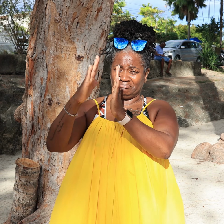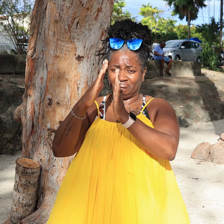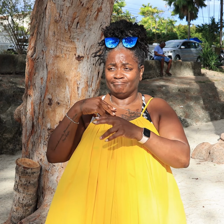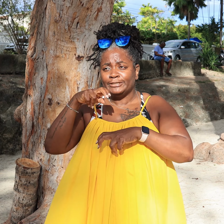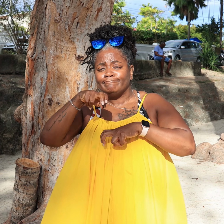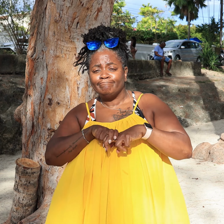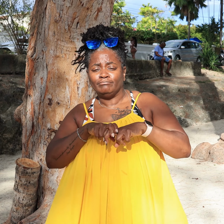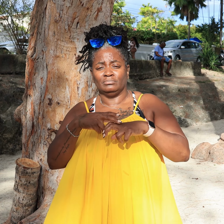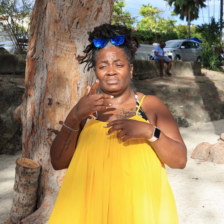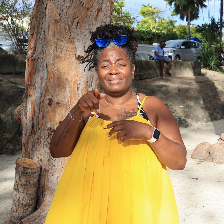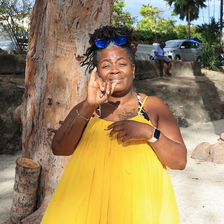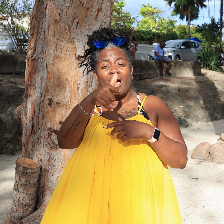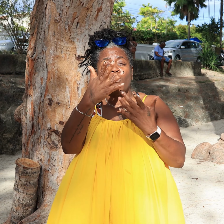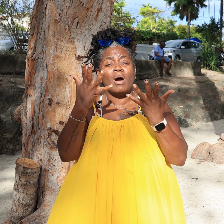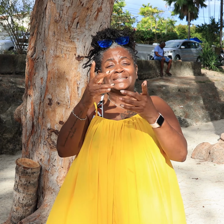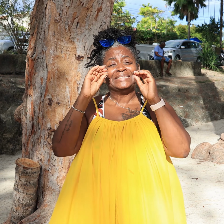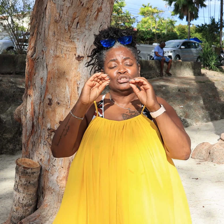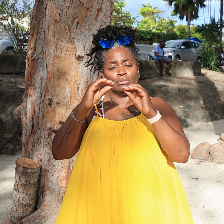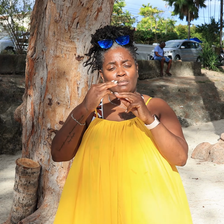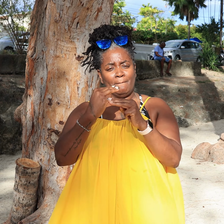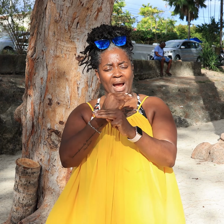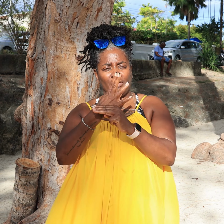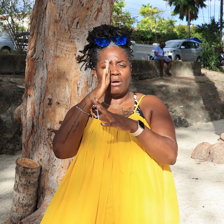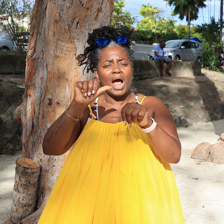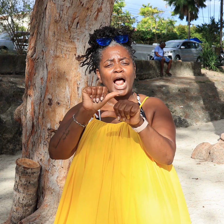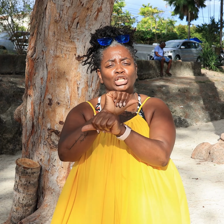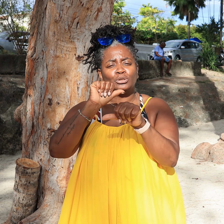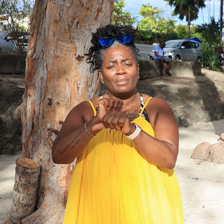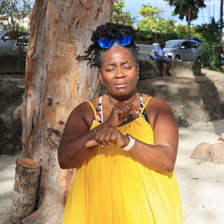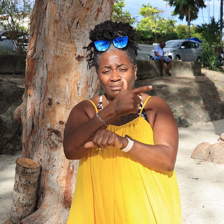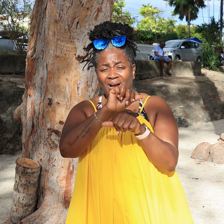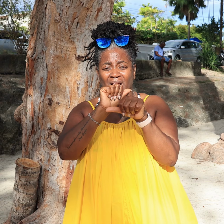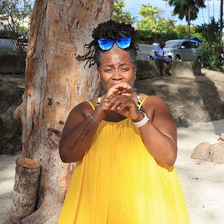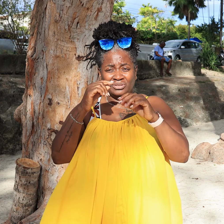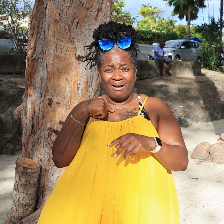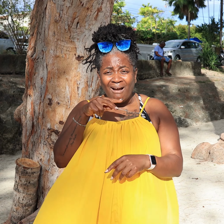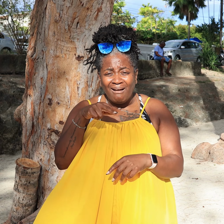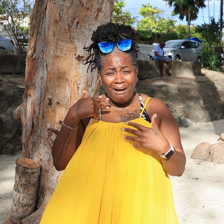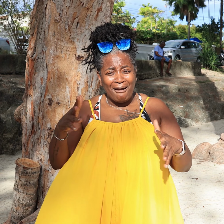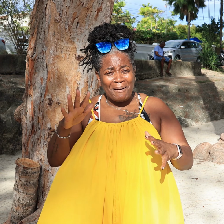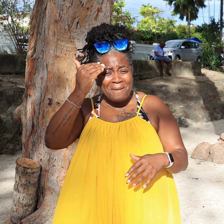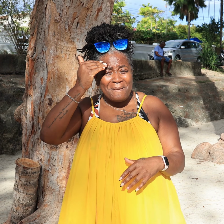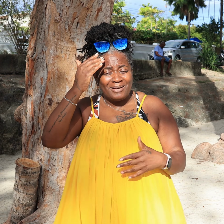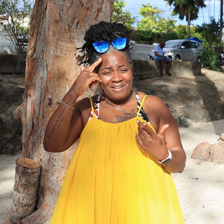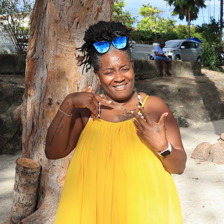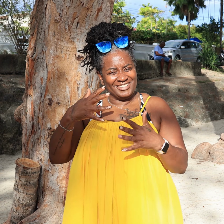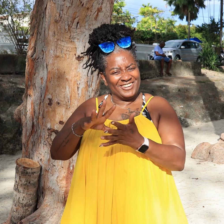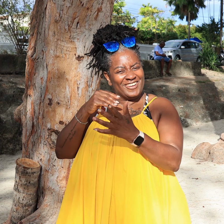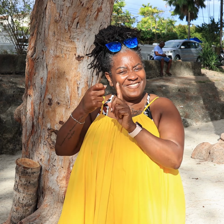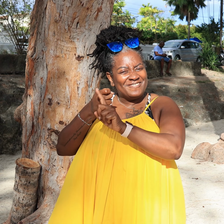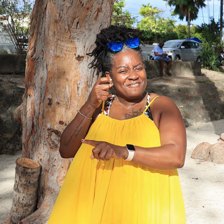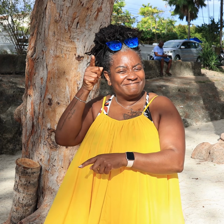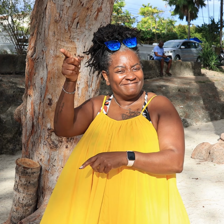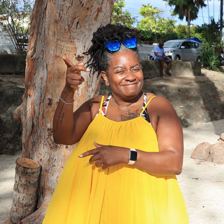15, 17. And I sat there in class, and they were teaching math, algebra, and things that I